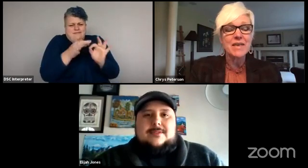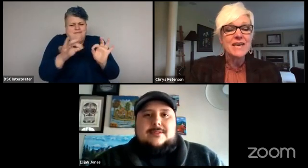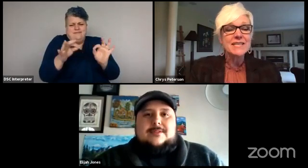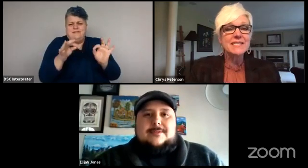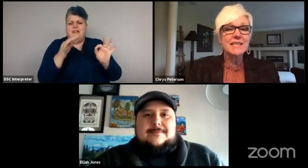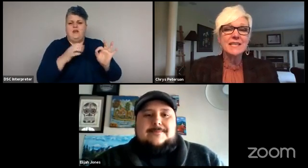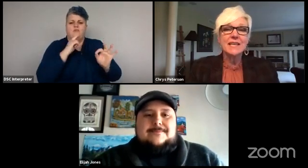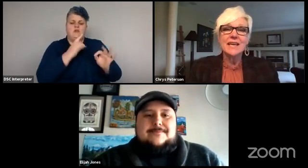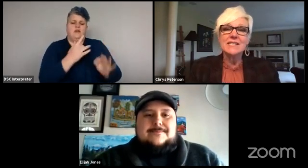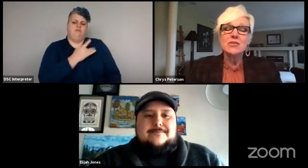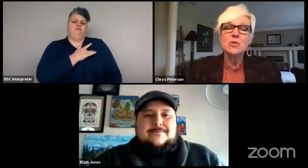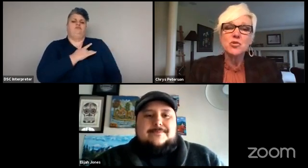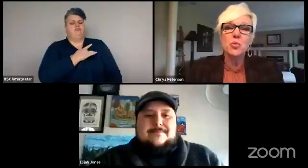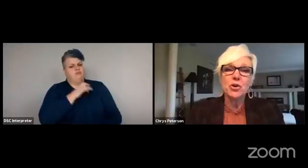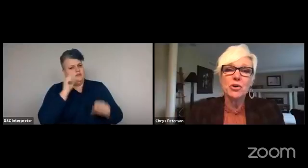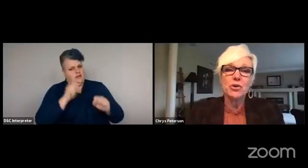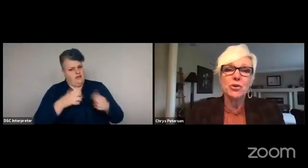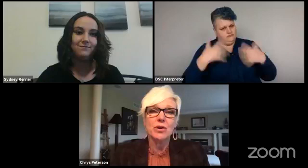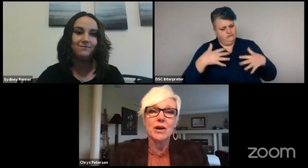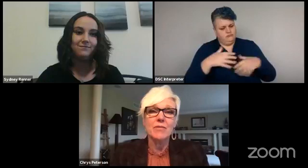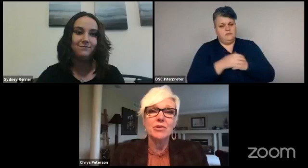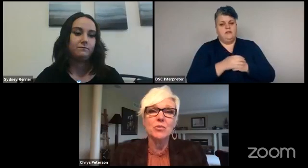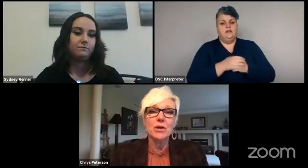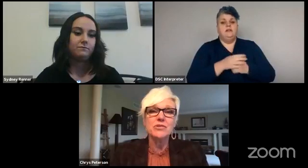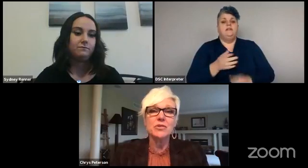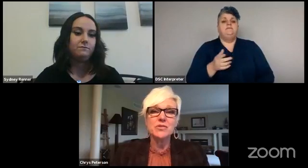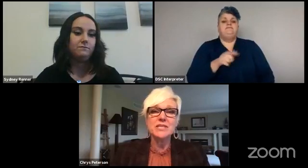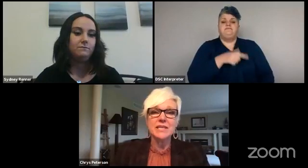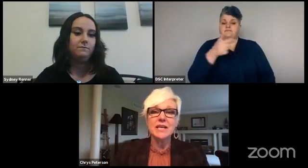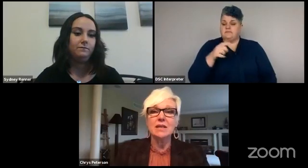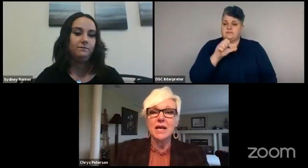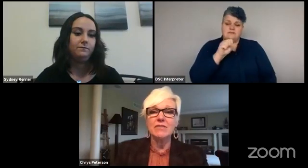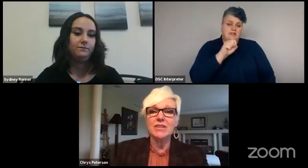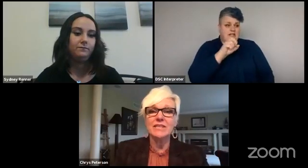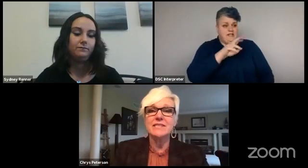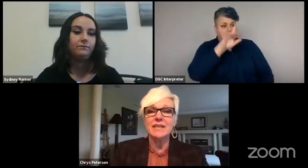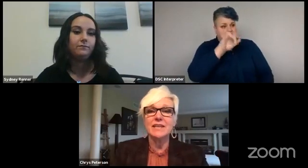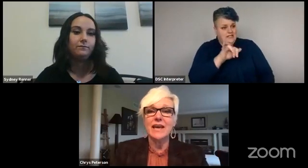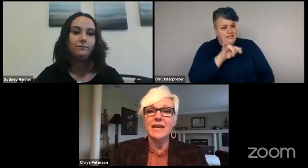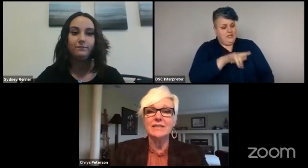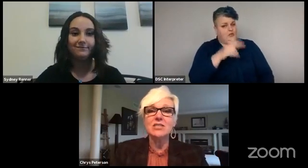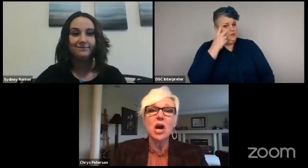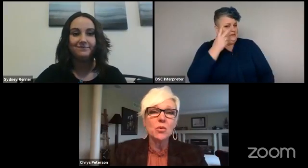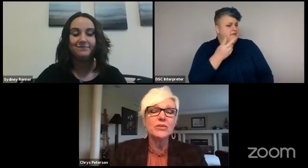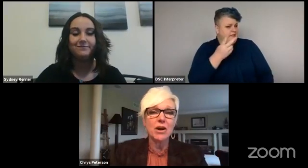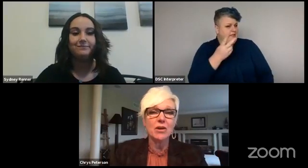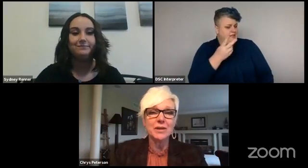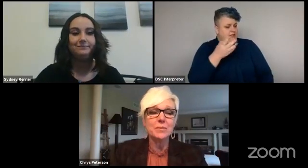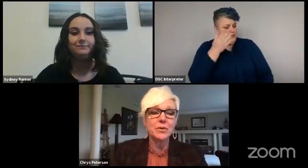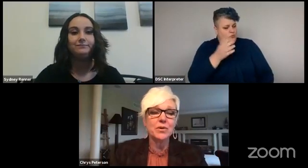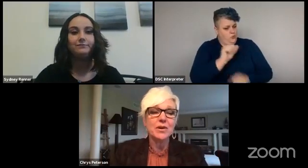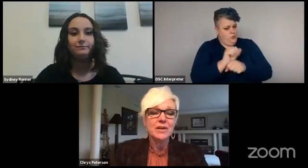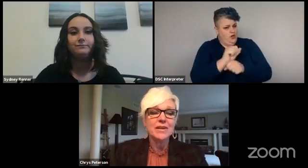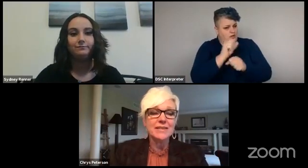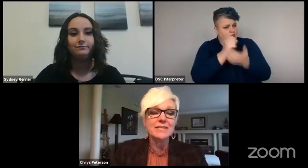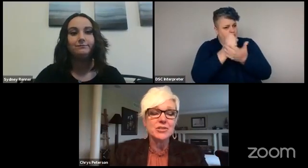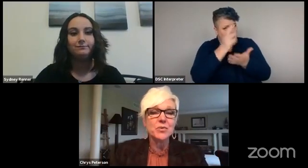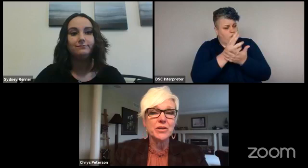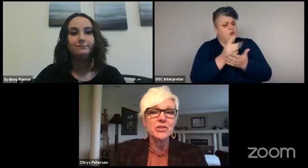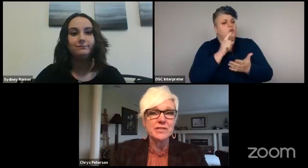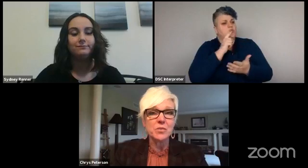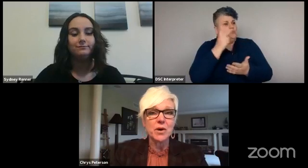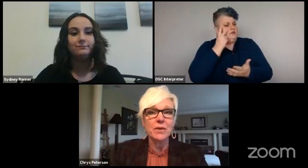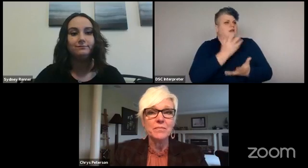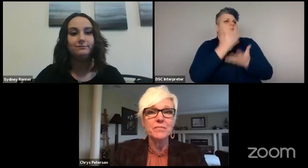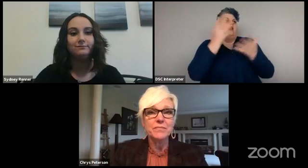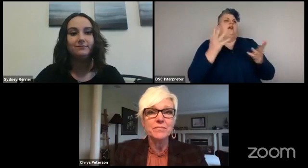time. Sydney, as a social worker, you also see a lot of this and talk with young people in this